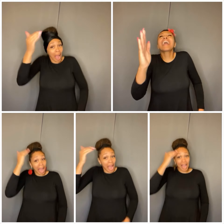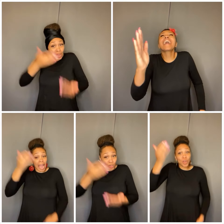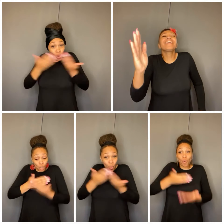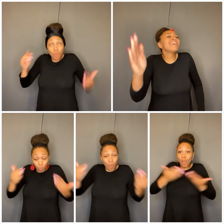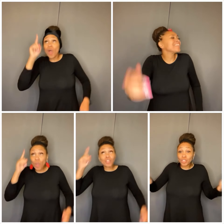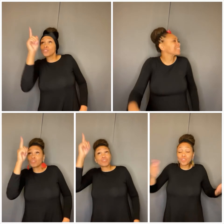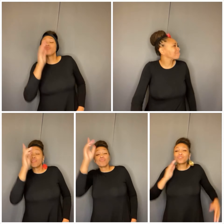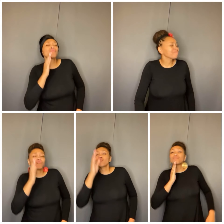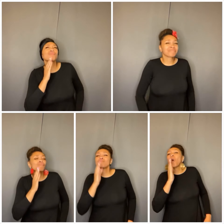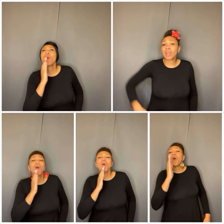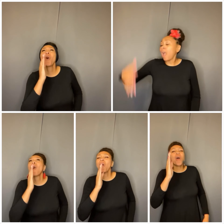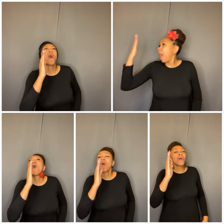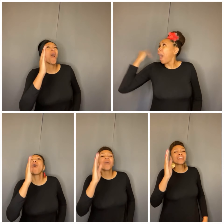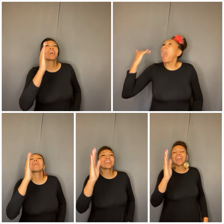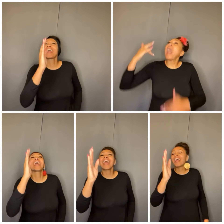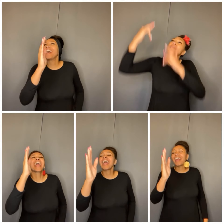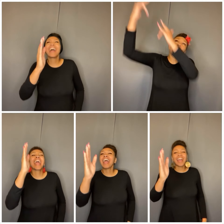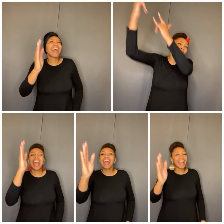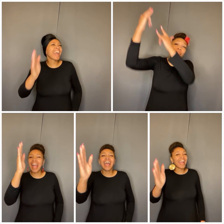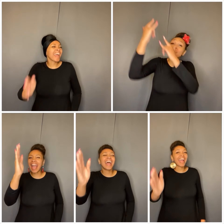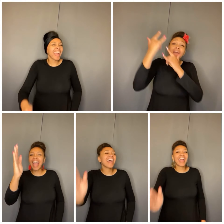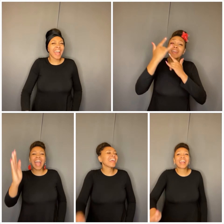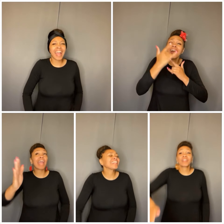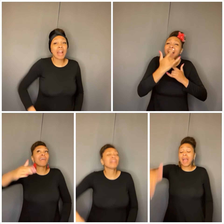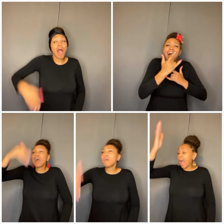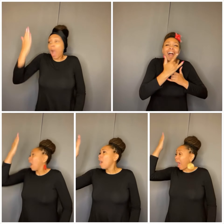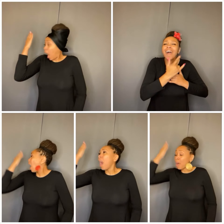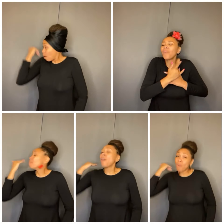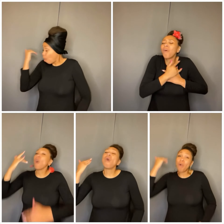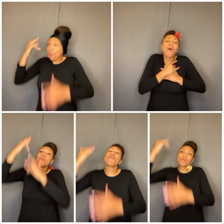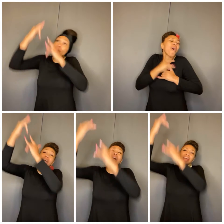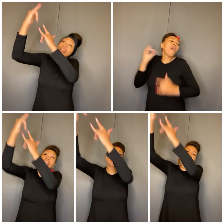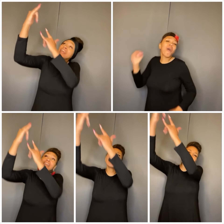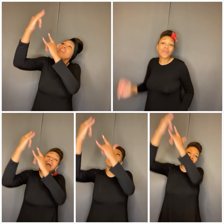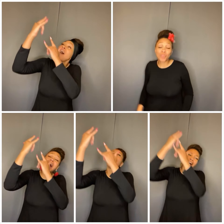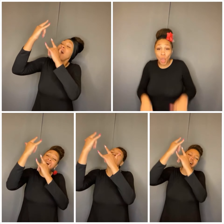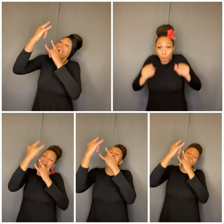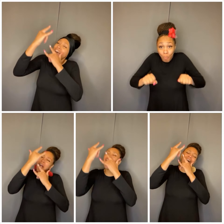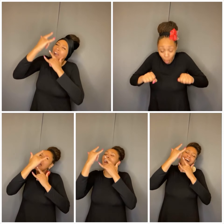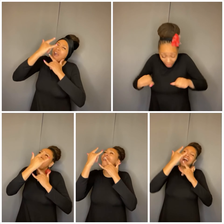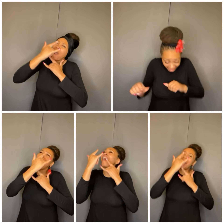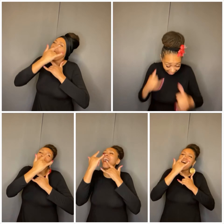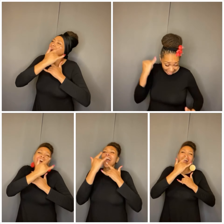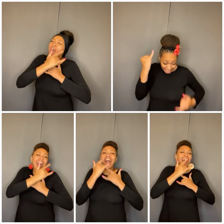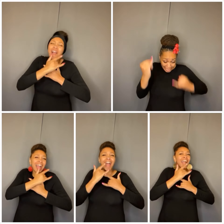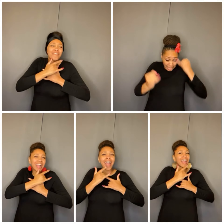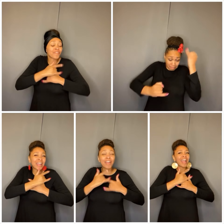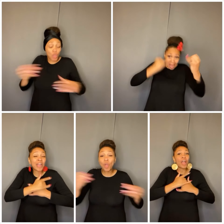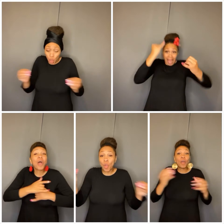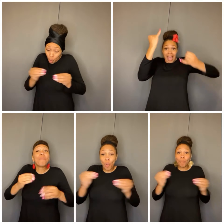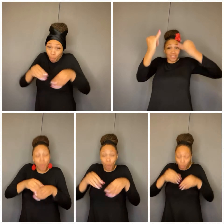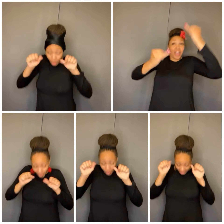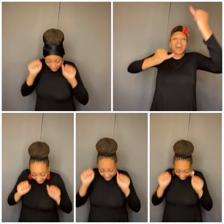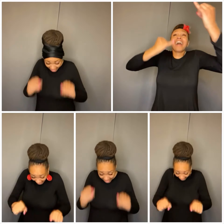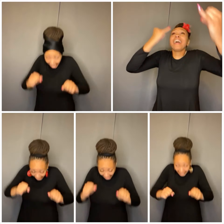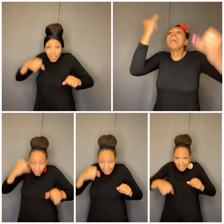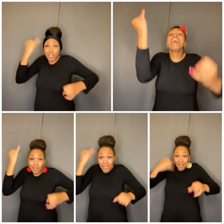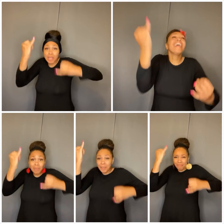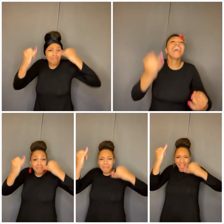I know what You've spoken I'm already loved I'm already loved More than I could imagine More than nothing in